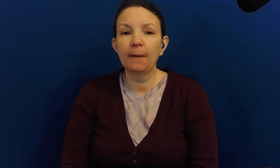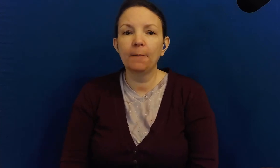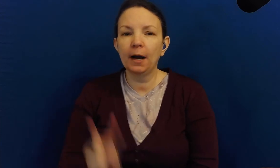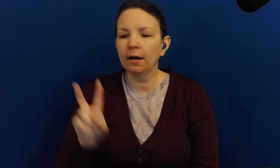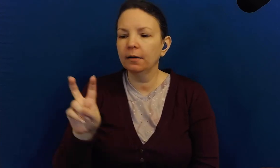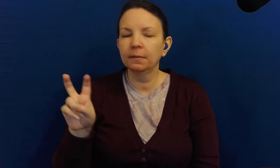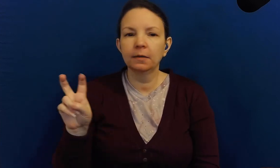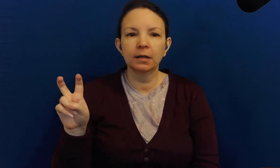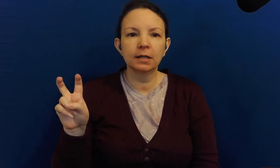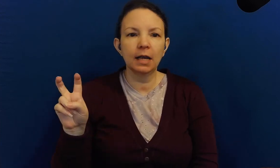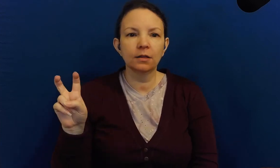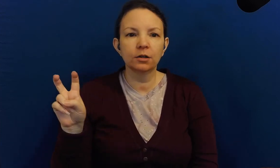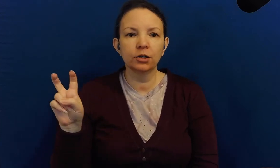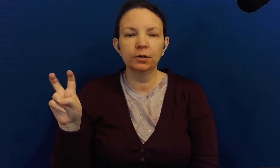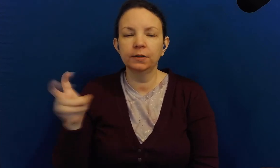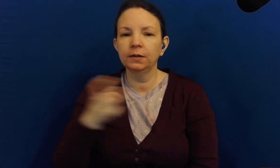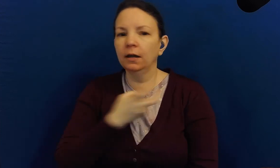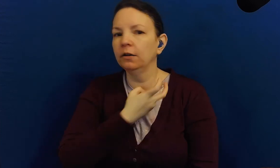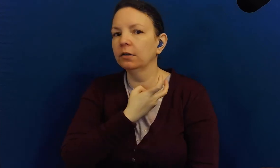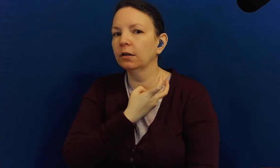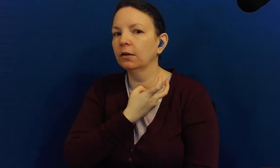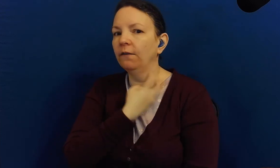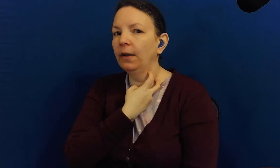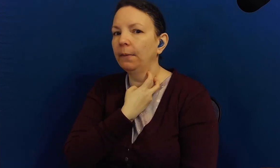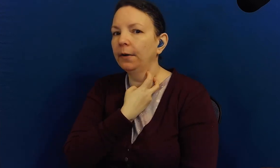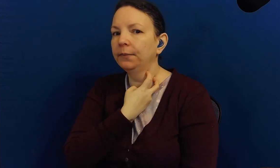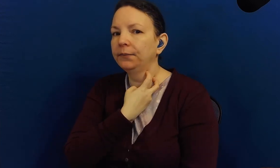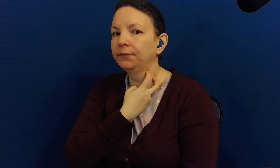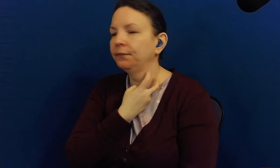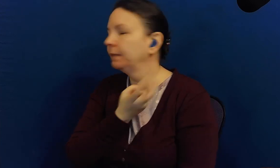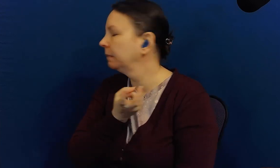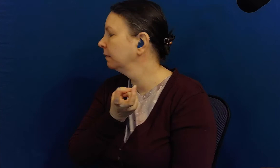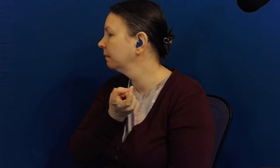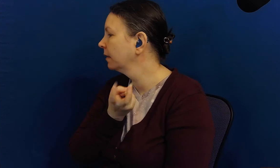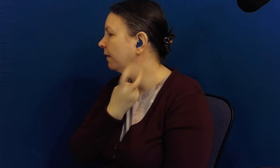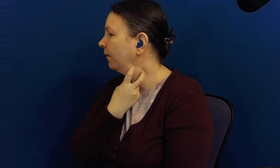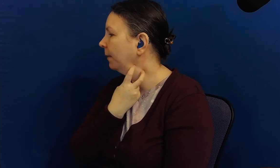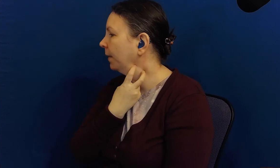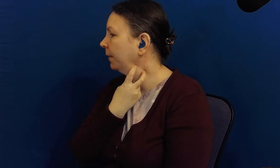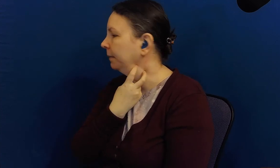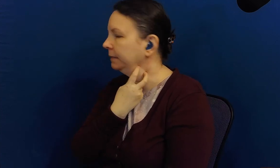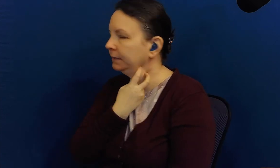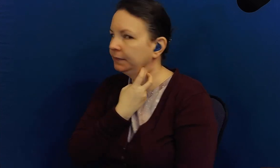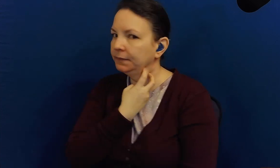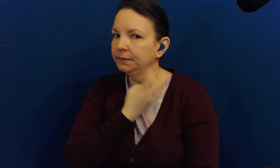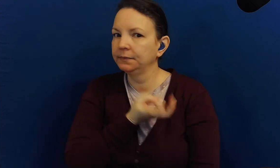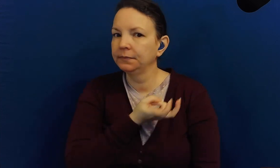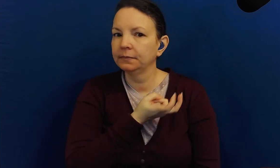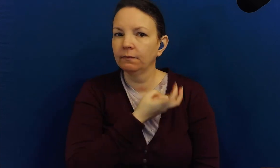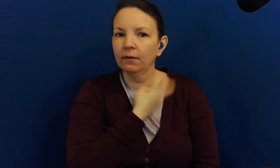Vampire. You're going to take the two and you're just going to go vampire. Vampire. Vampire.